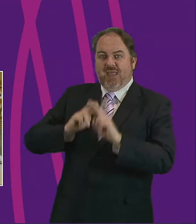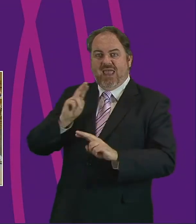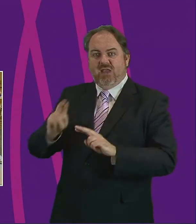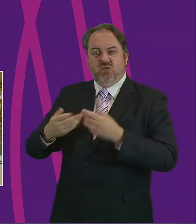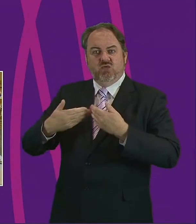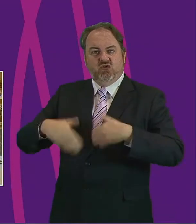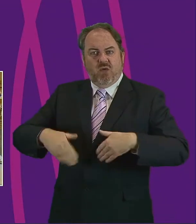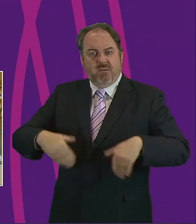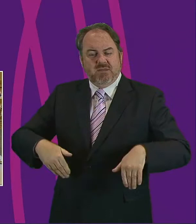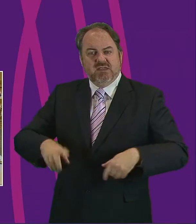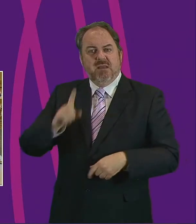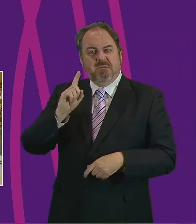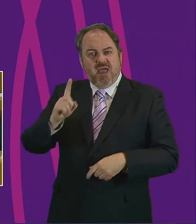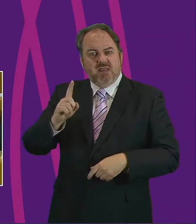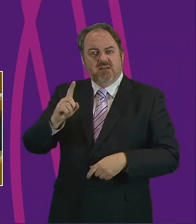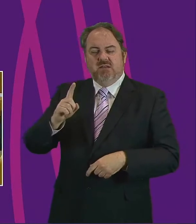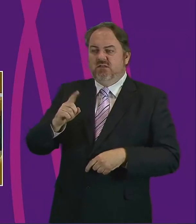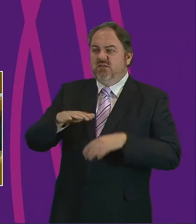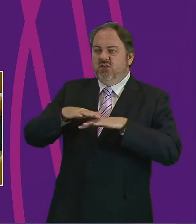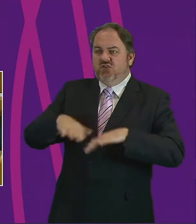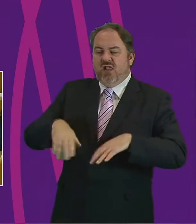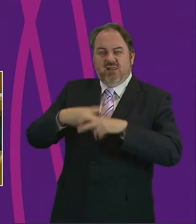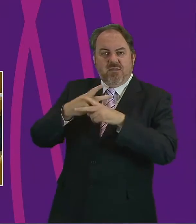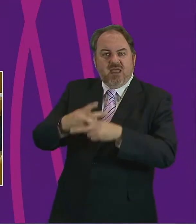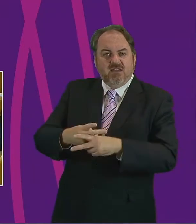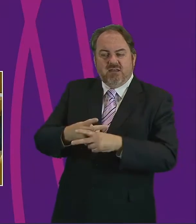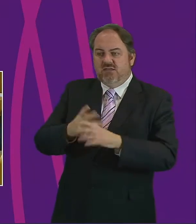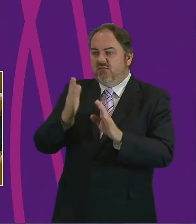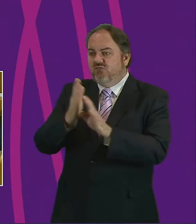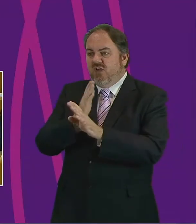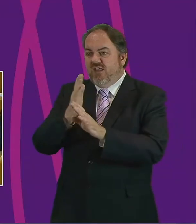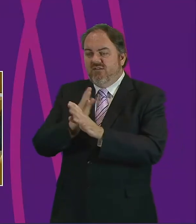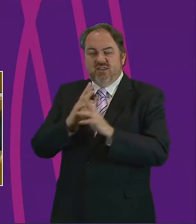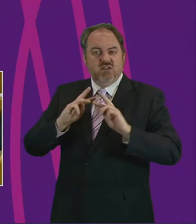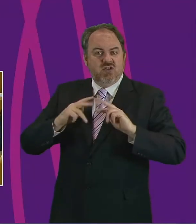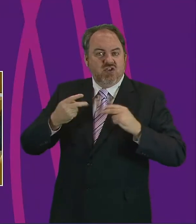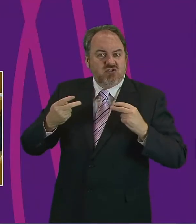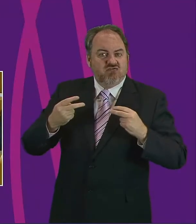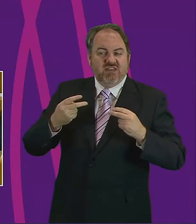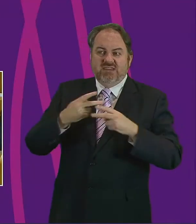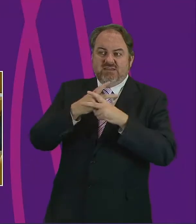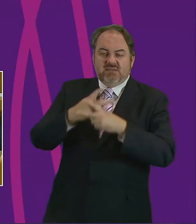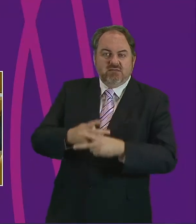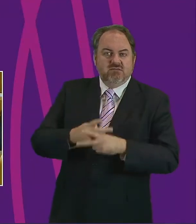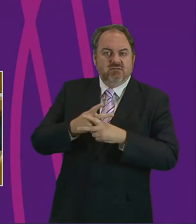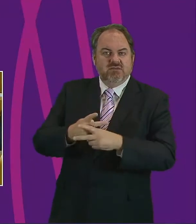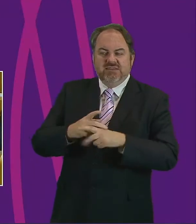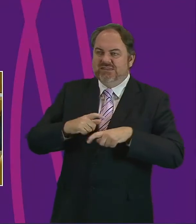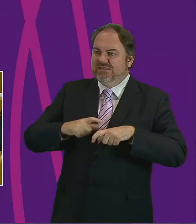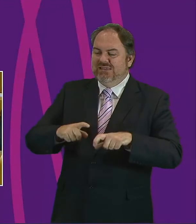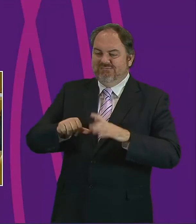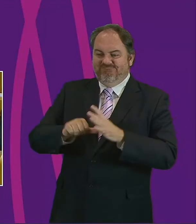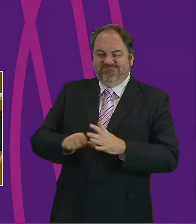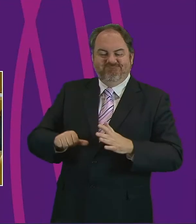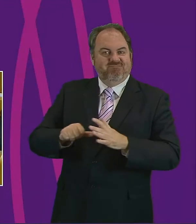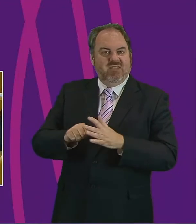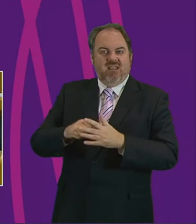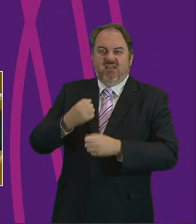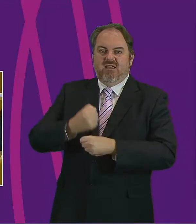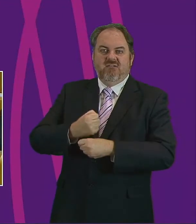summer childcare, childminders, private nurseries, family and friends are still restricted by the